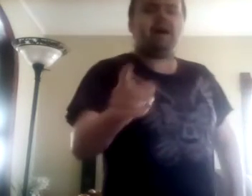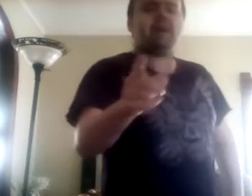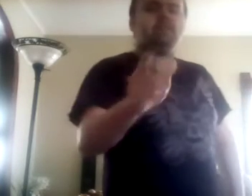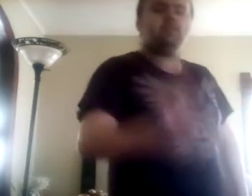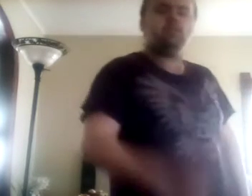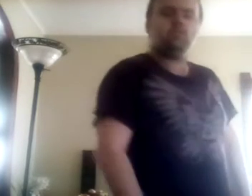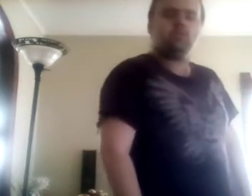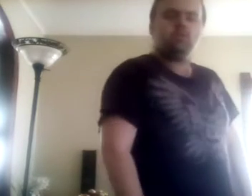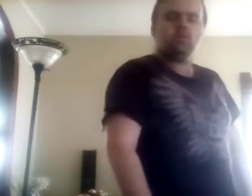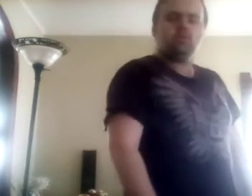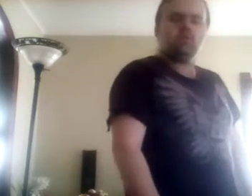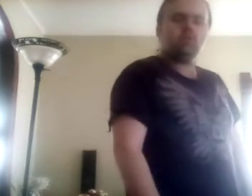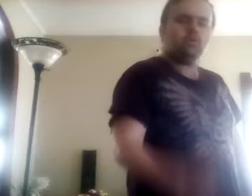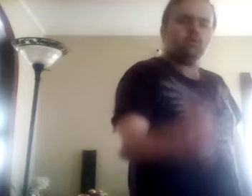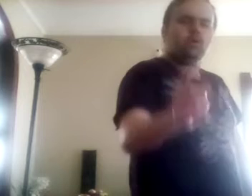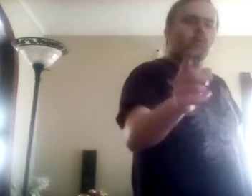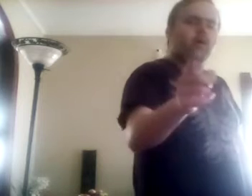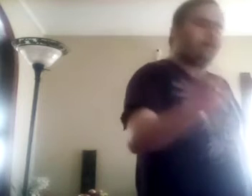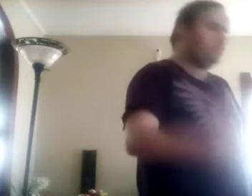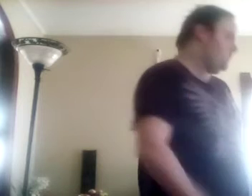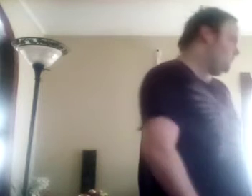but you want?